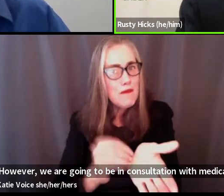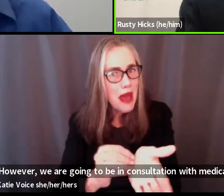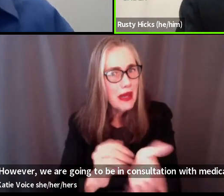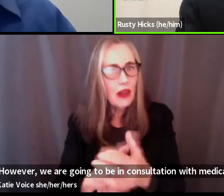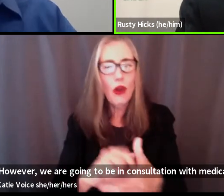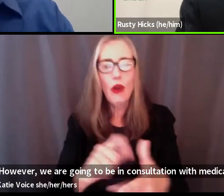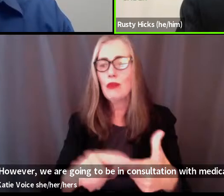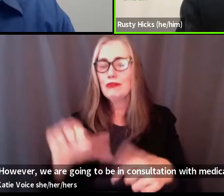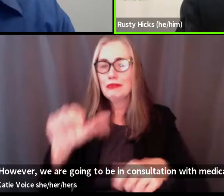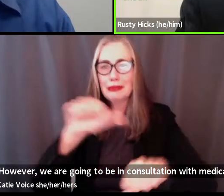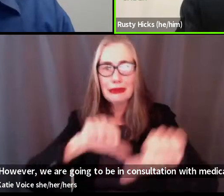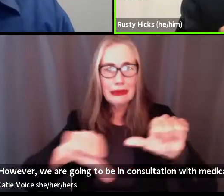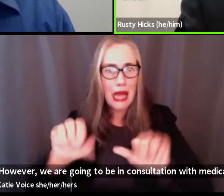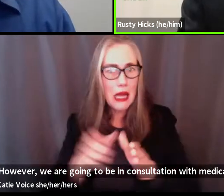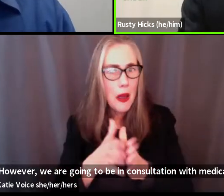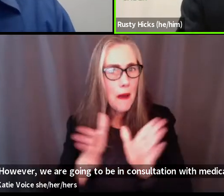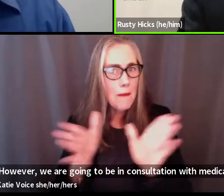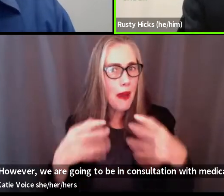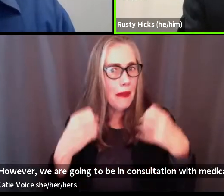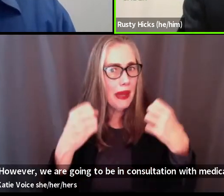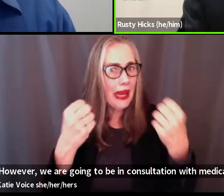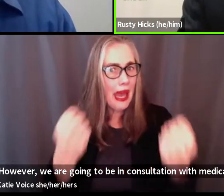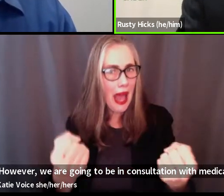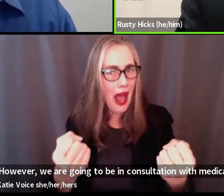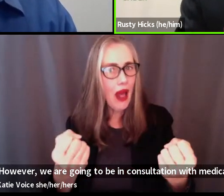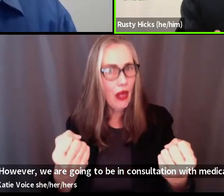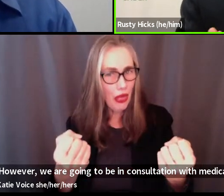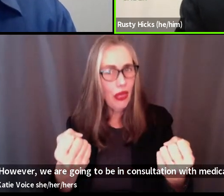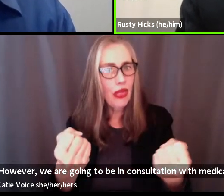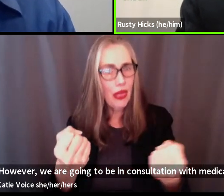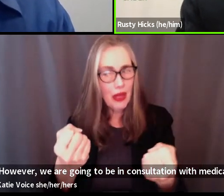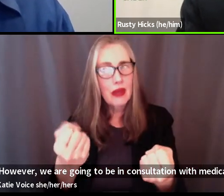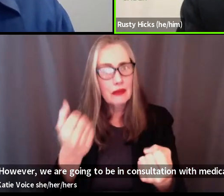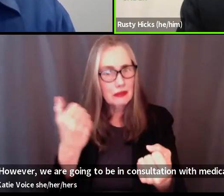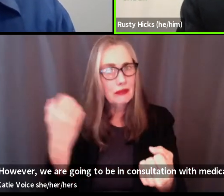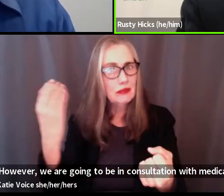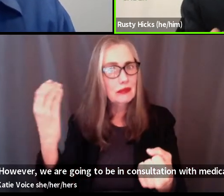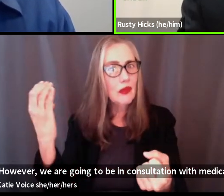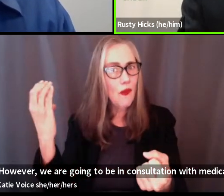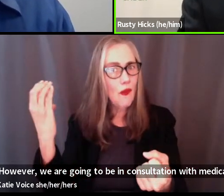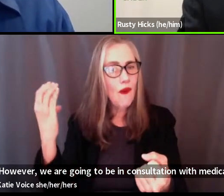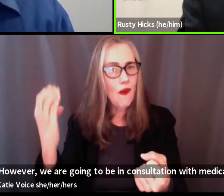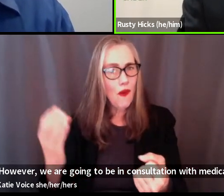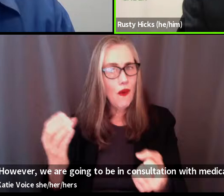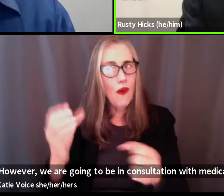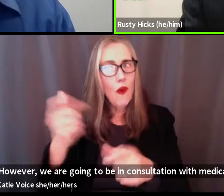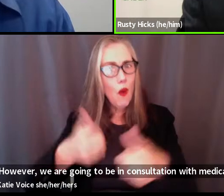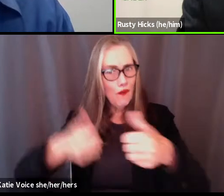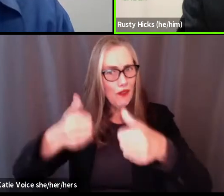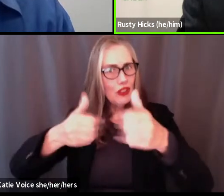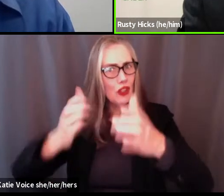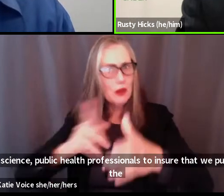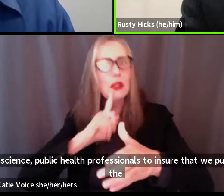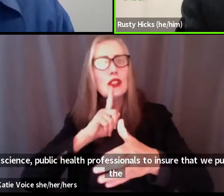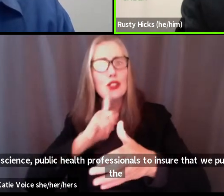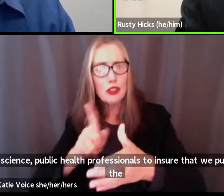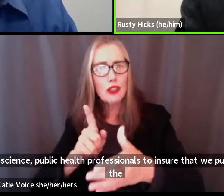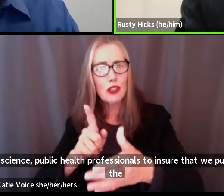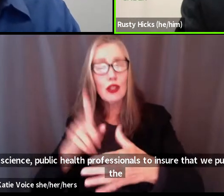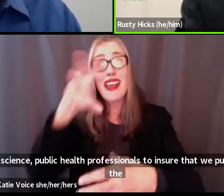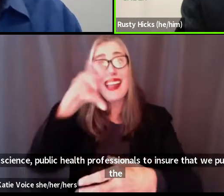professionals to ensure that we put the protocols in place for this